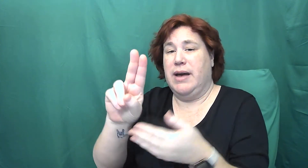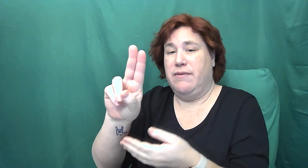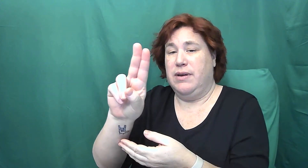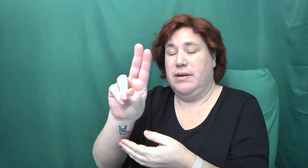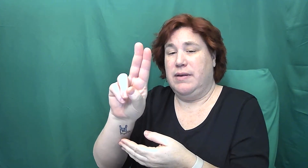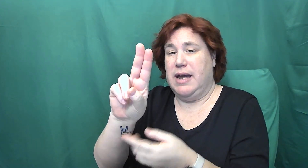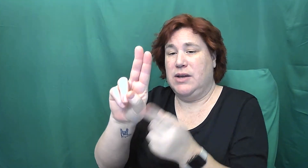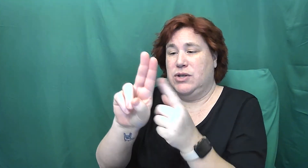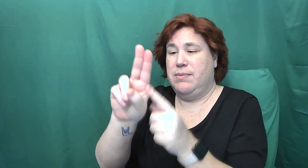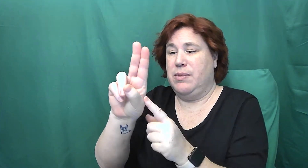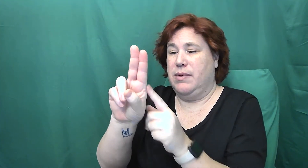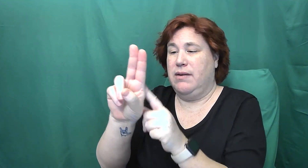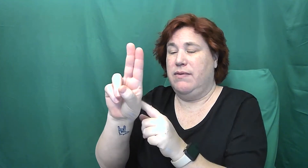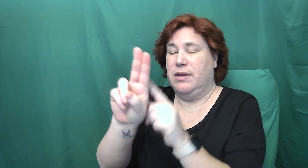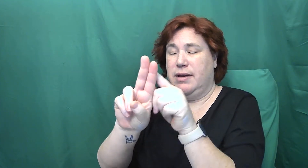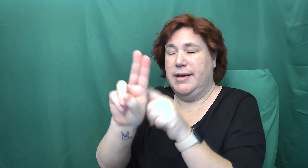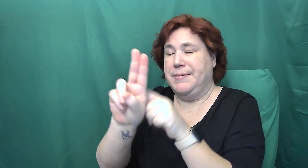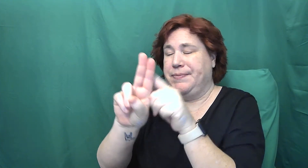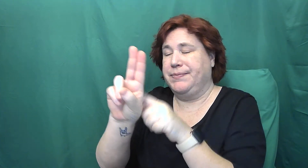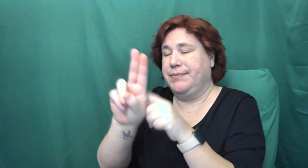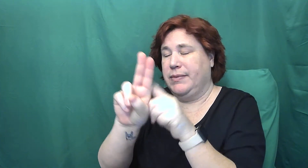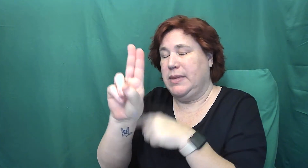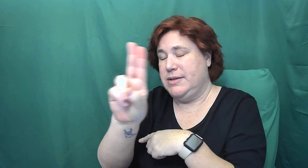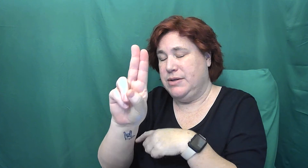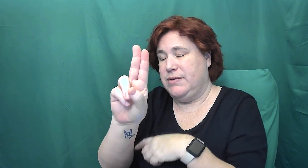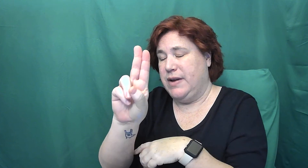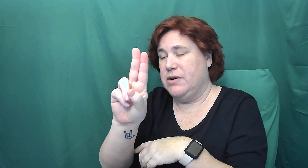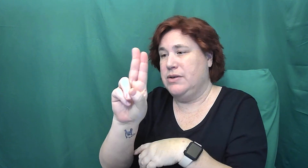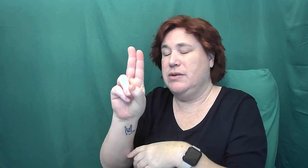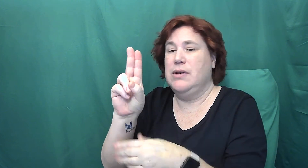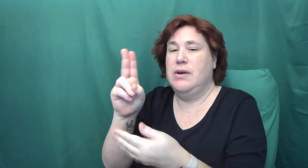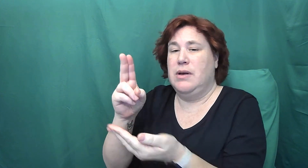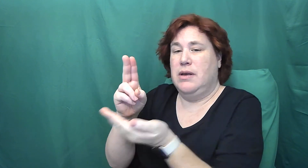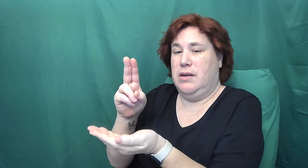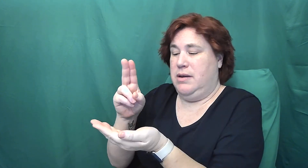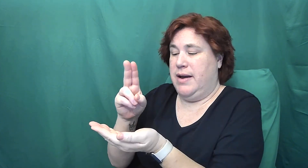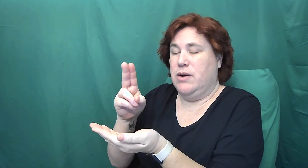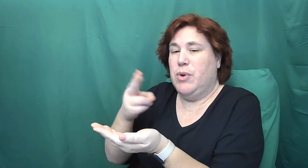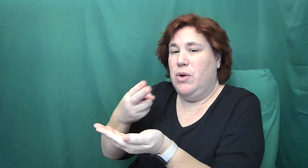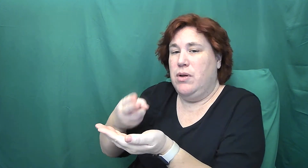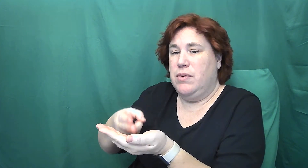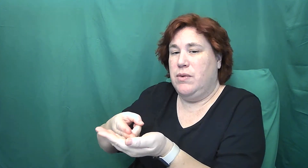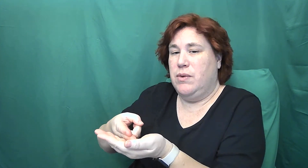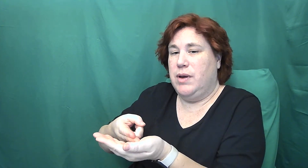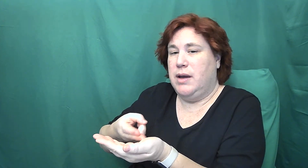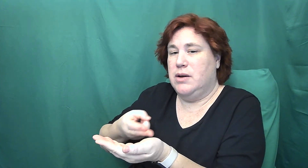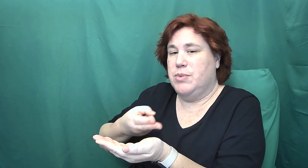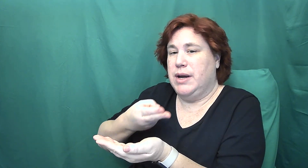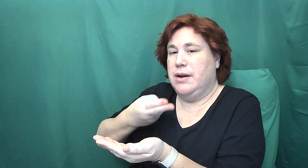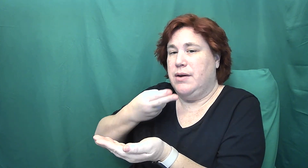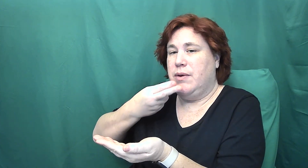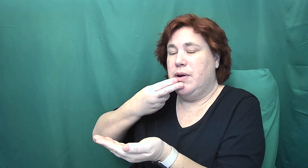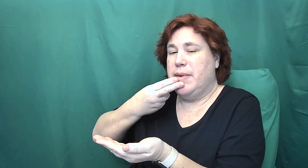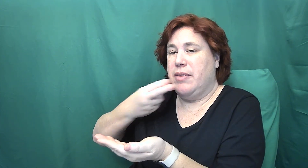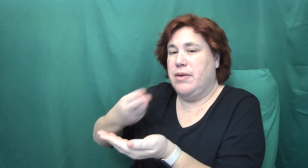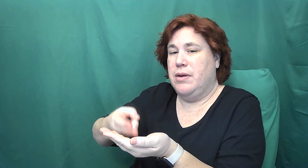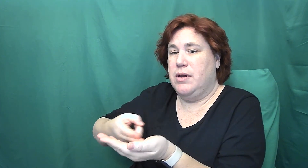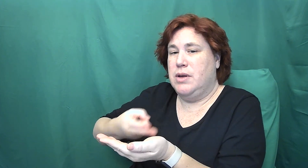the hand shape of the these two fingers. You got your bowl, and you're bringing it all the way to your mouth.